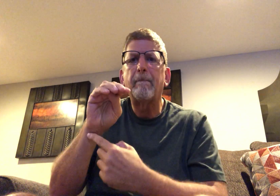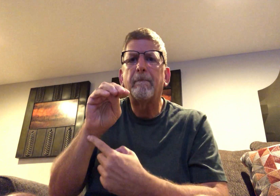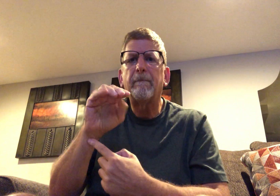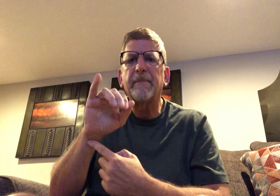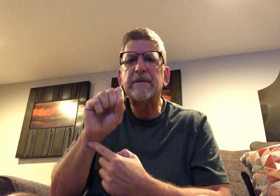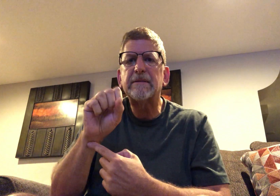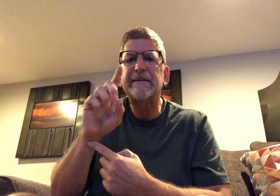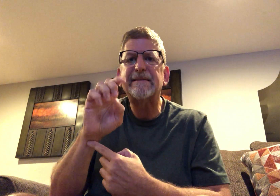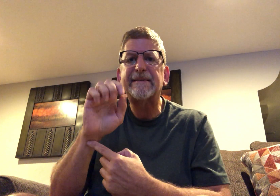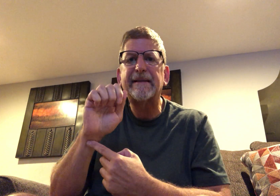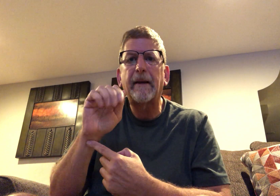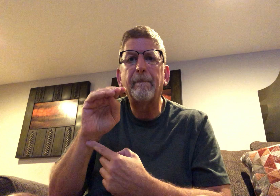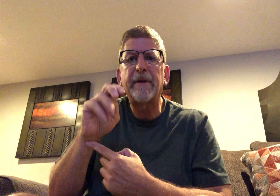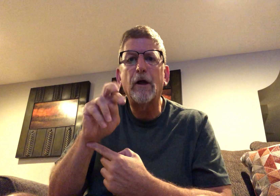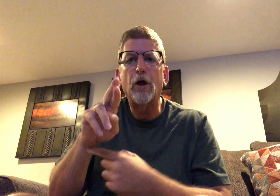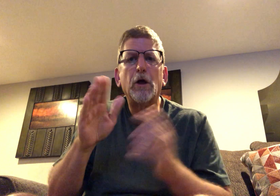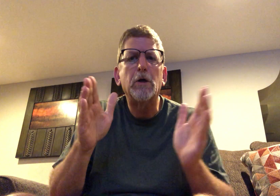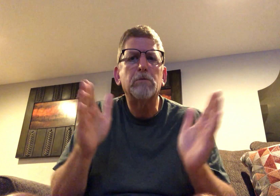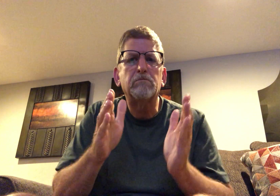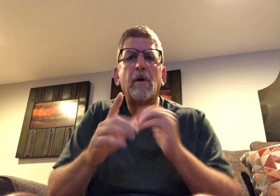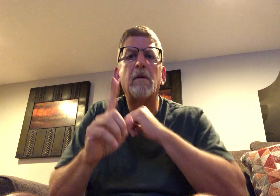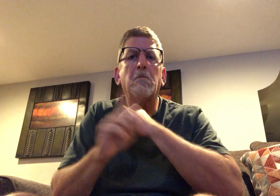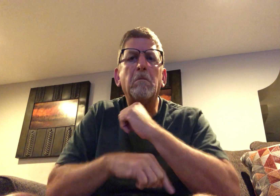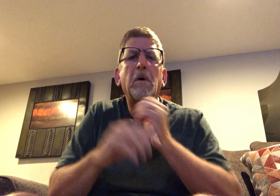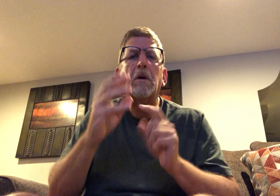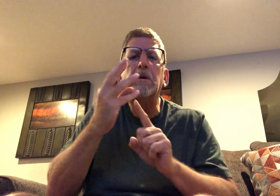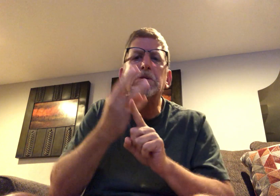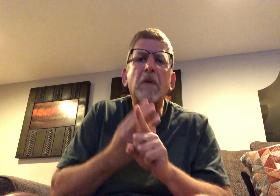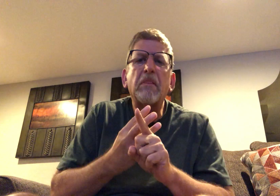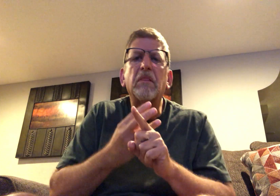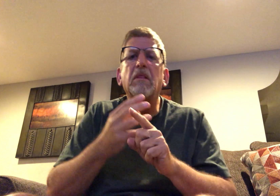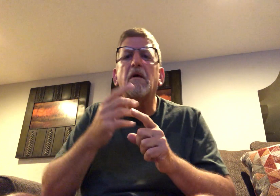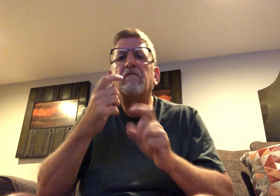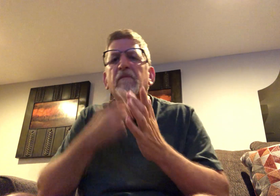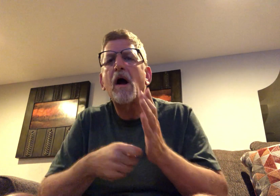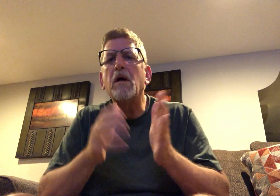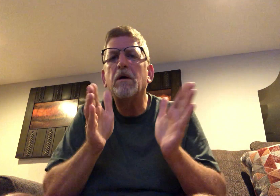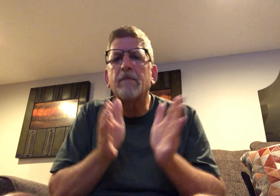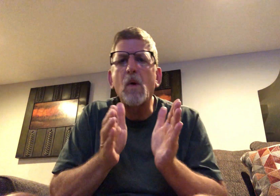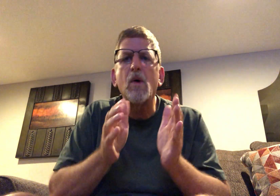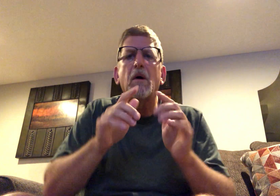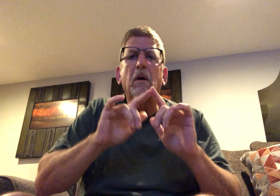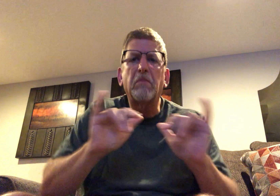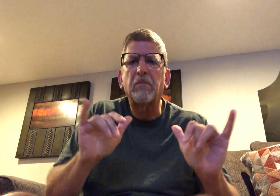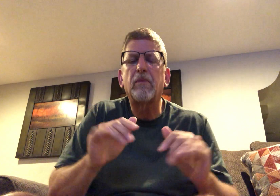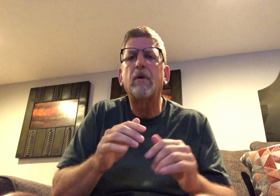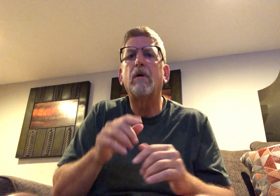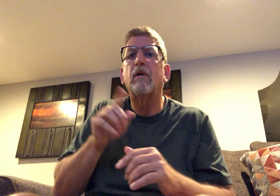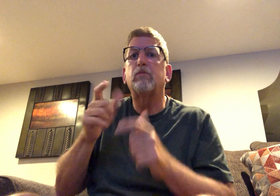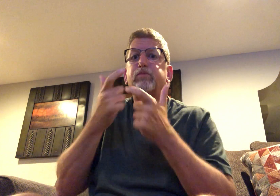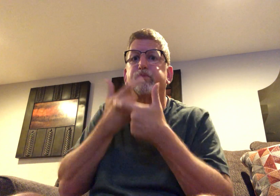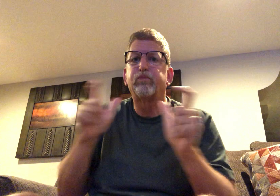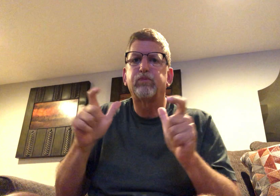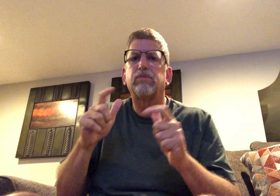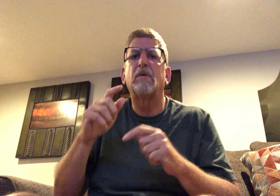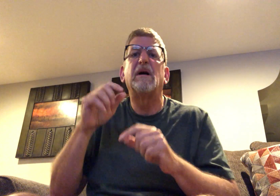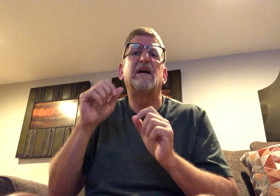wasn't. He wasn't unanimously seen as corrupt. That's All an right, so- after-the-fact statement. The prosecutor. What do you mean after the fact statement? Was he You seen as go corrupt look or no? at Joe